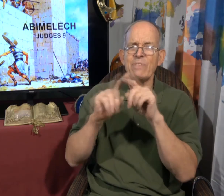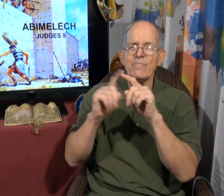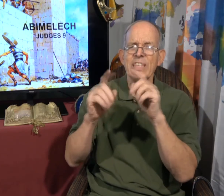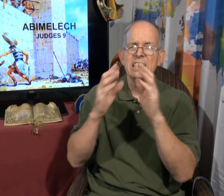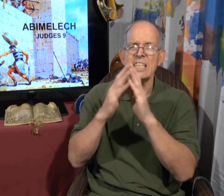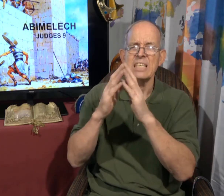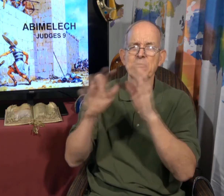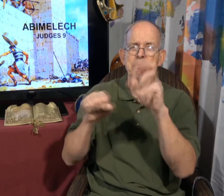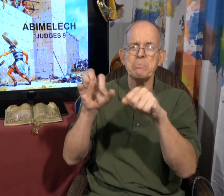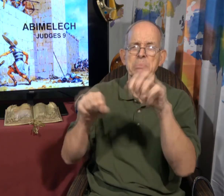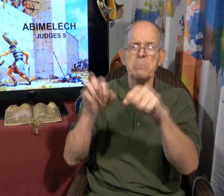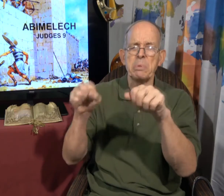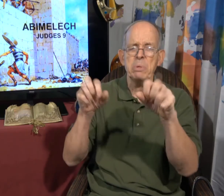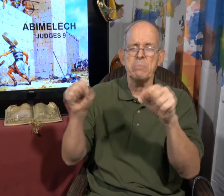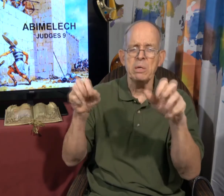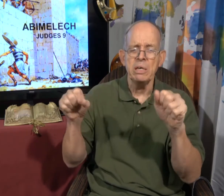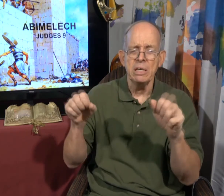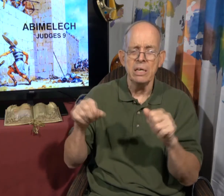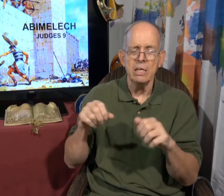yeah, a bad person.